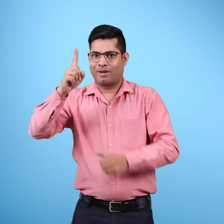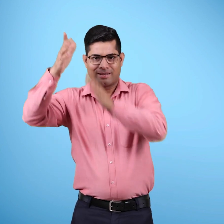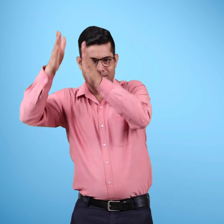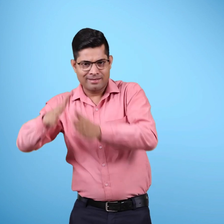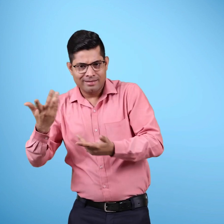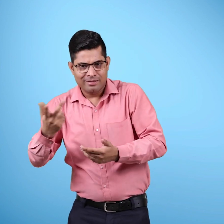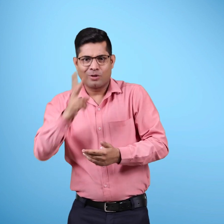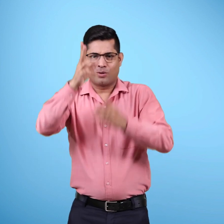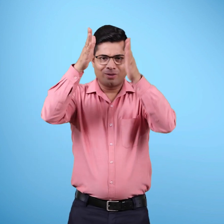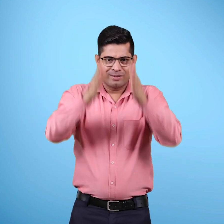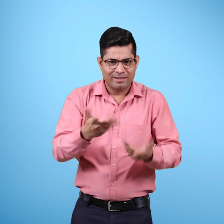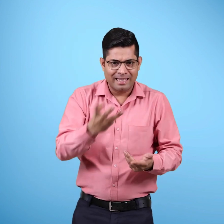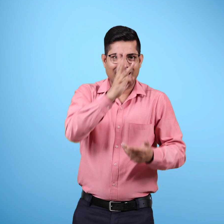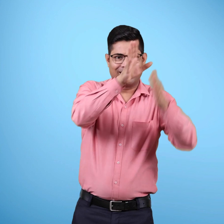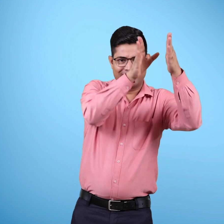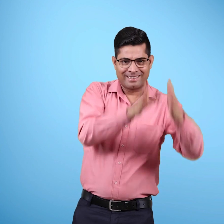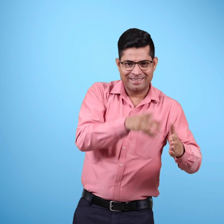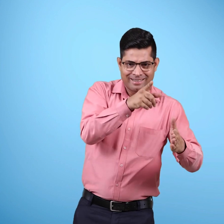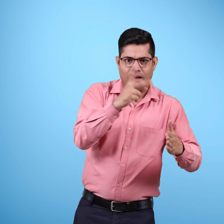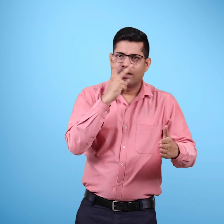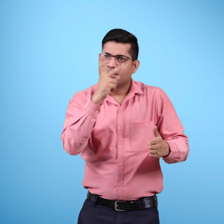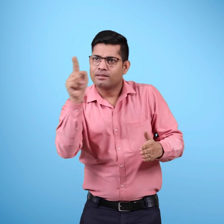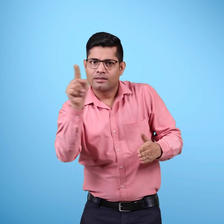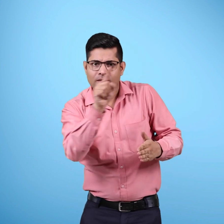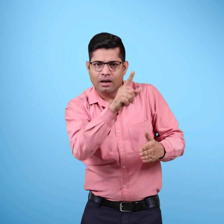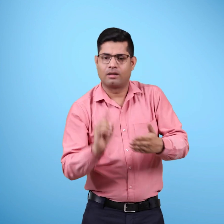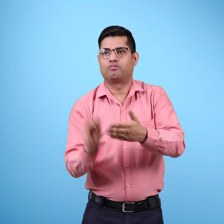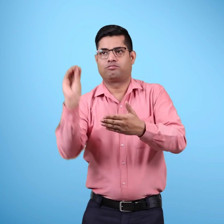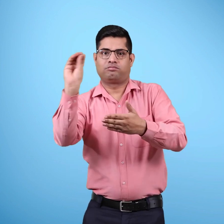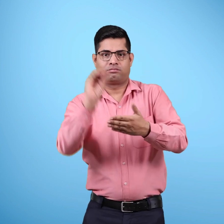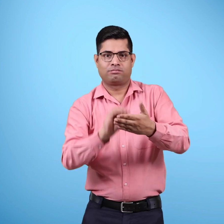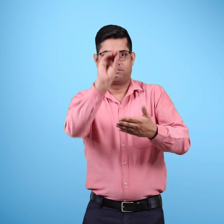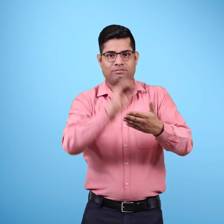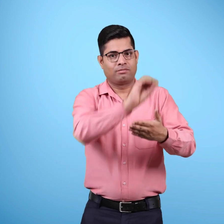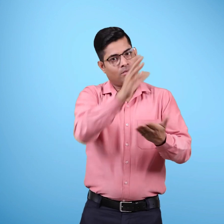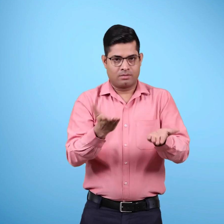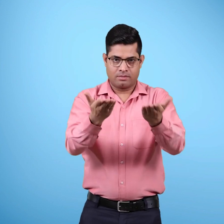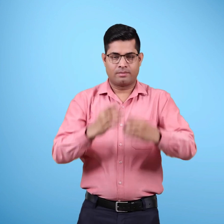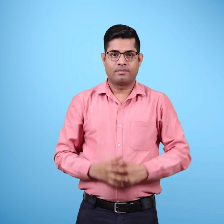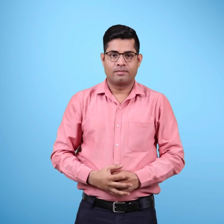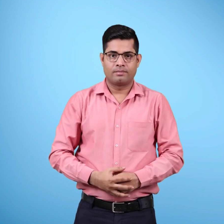You can fill the columns 1, 2 and 3 for many more plants.